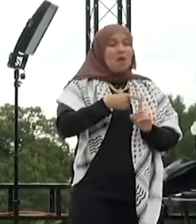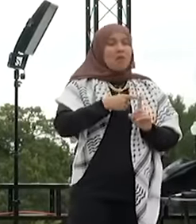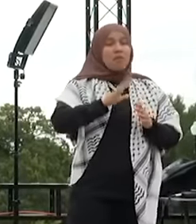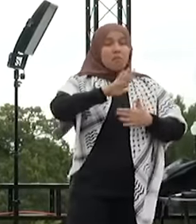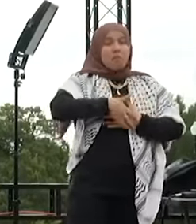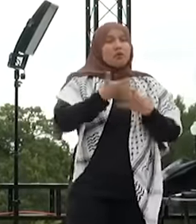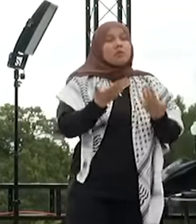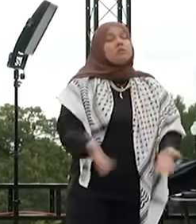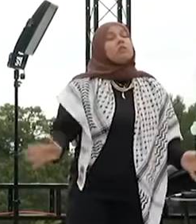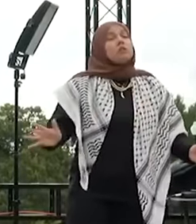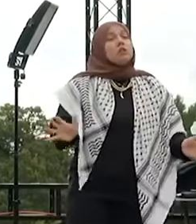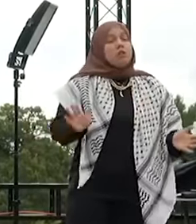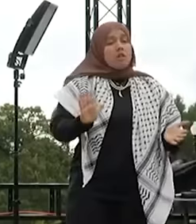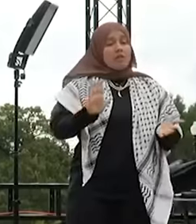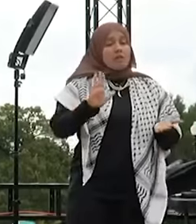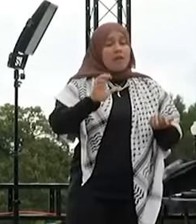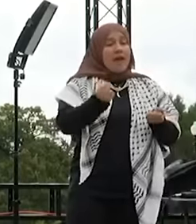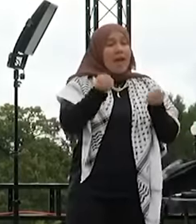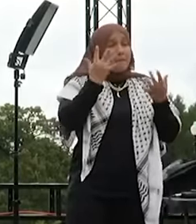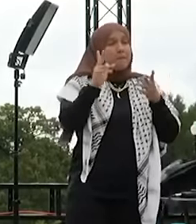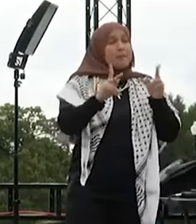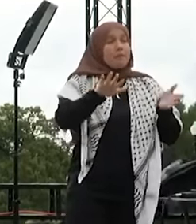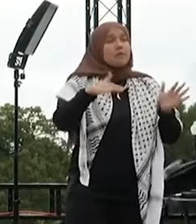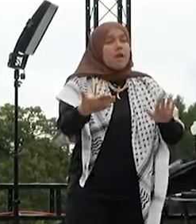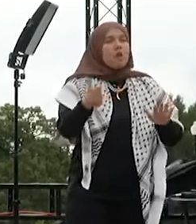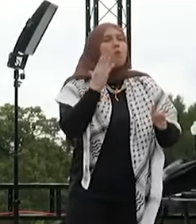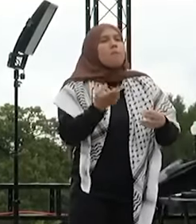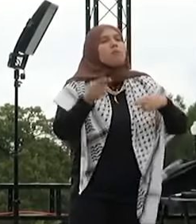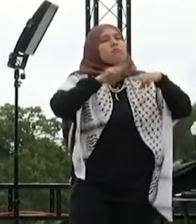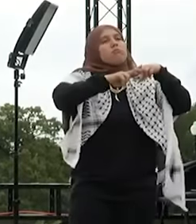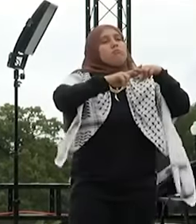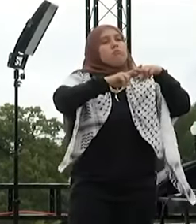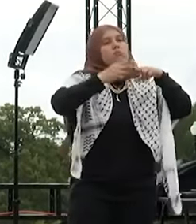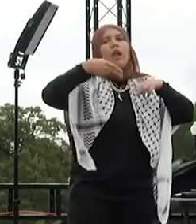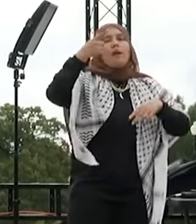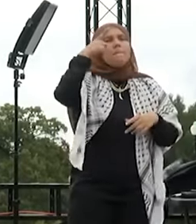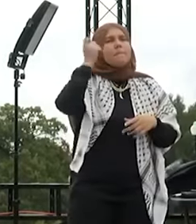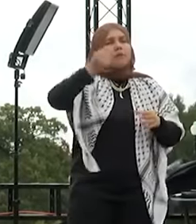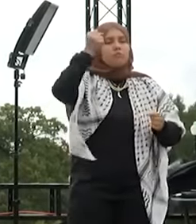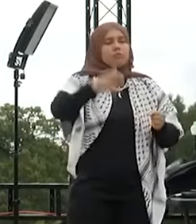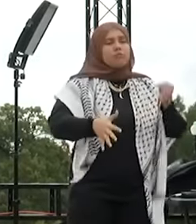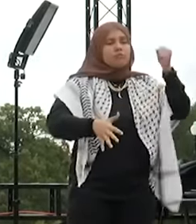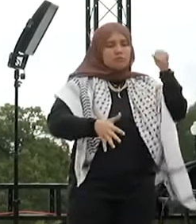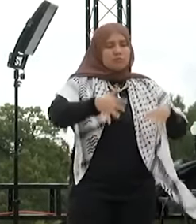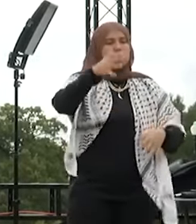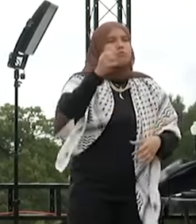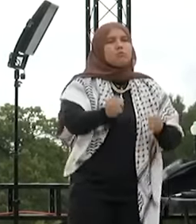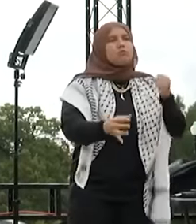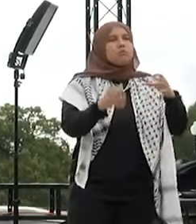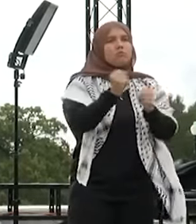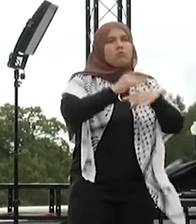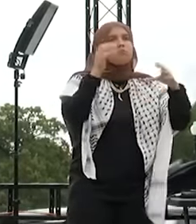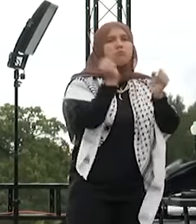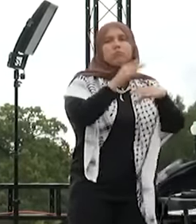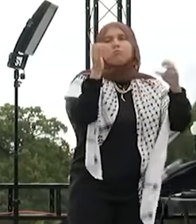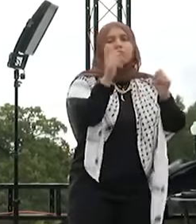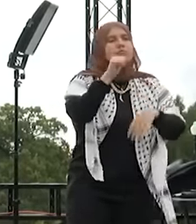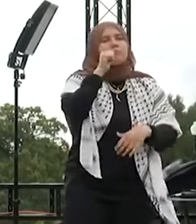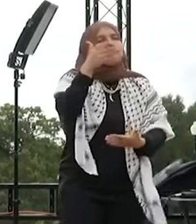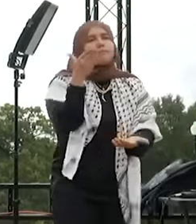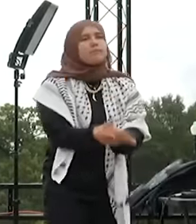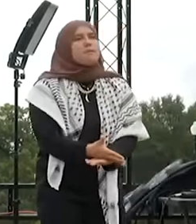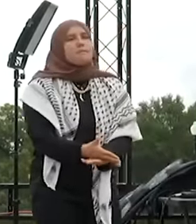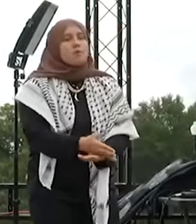prayer, the death toll would have been even higher, because the airstrikes have not stopped. We are witnesses to the